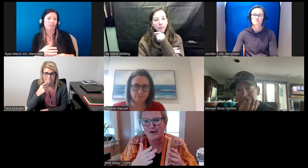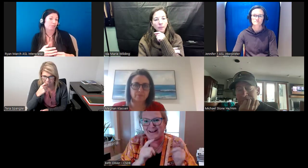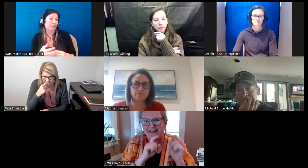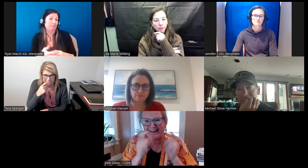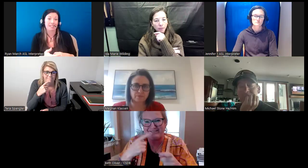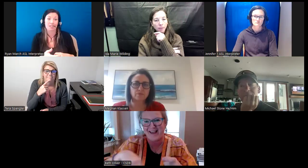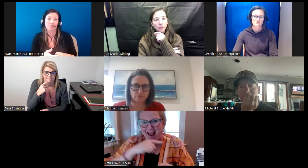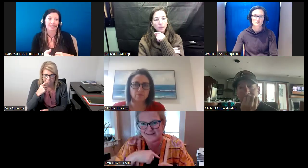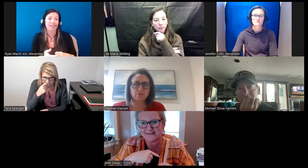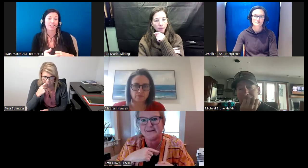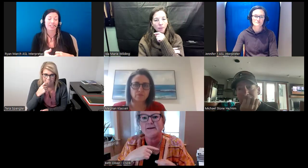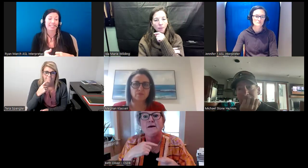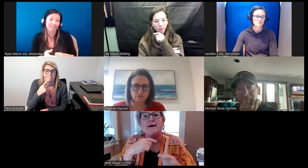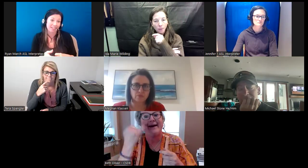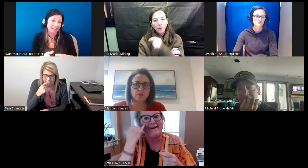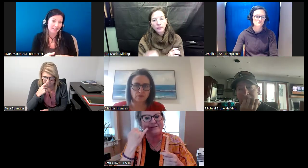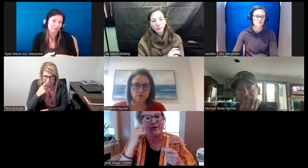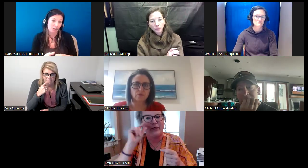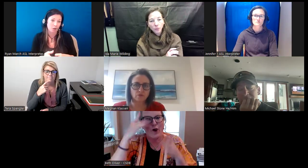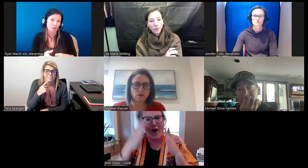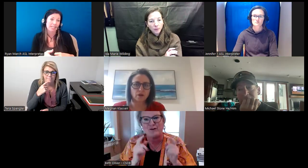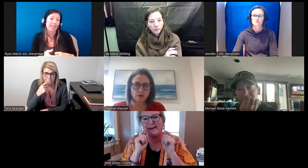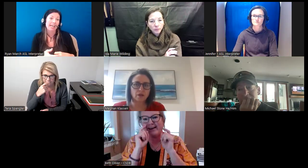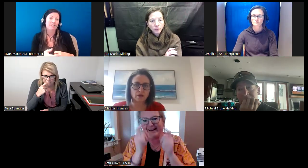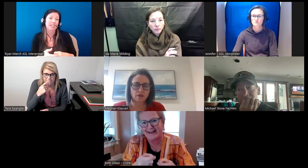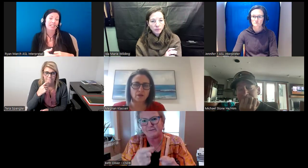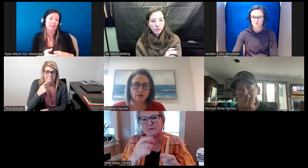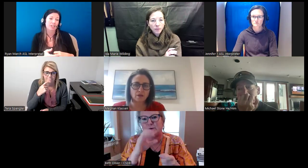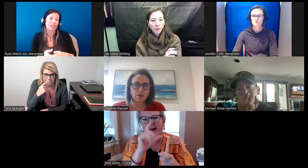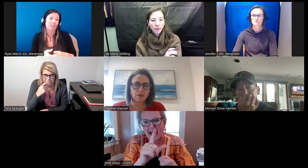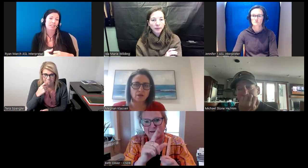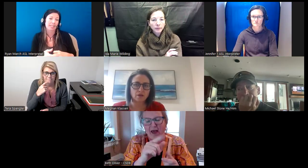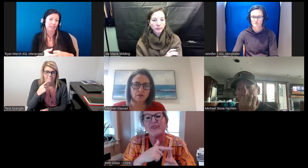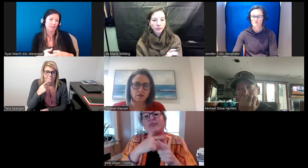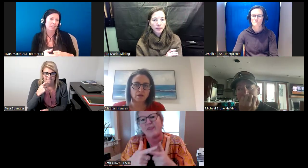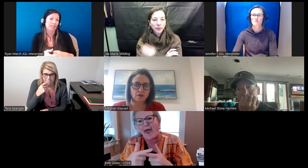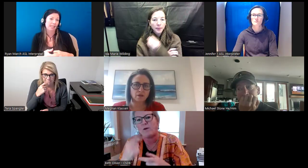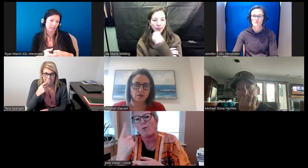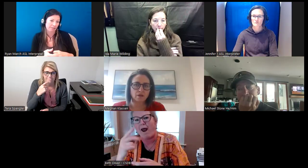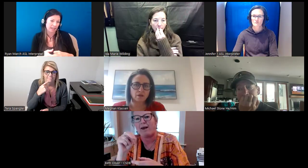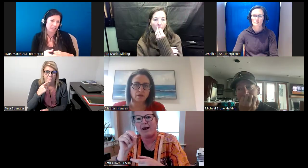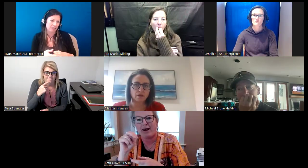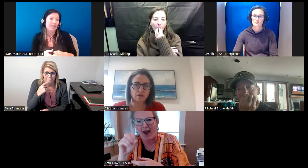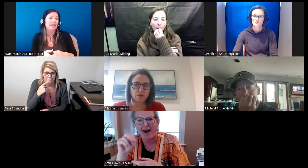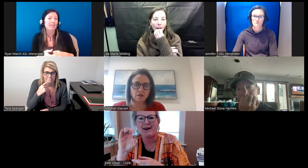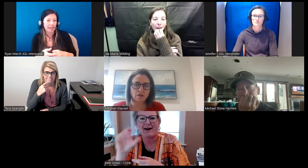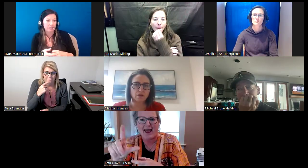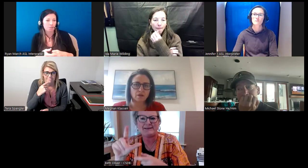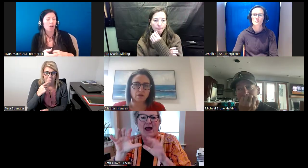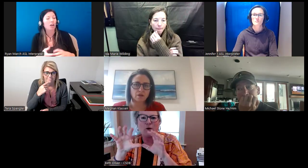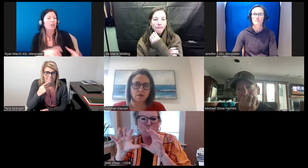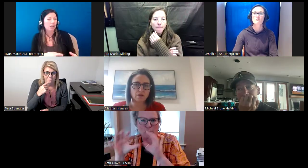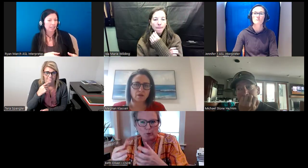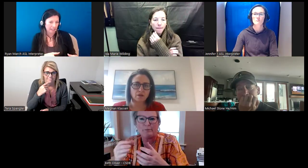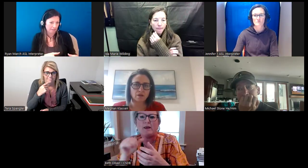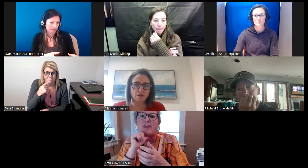it's just really based on what the governor gives us for those. And if the governor gives classifieds, then